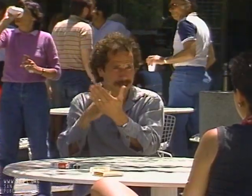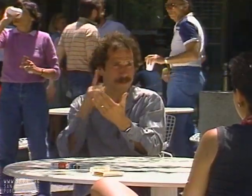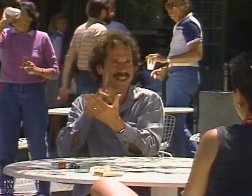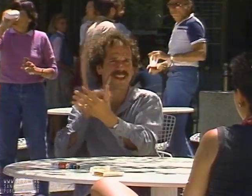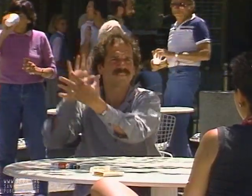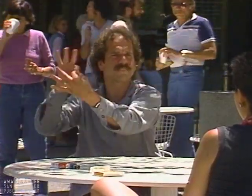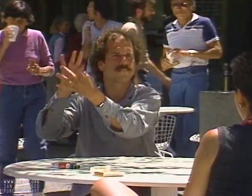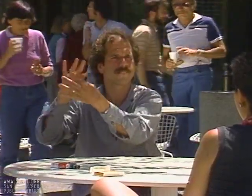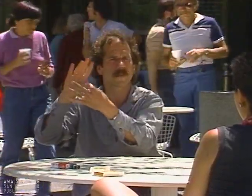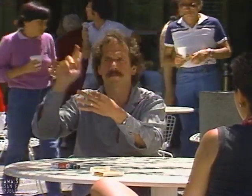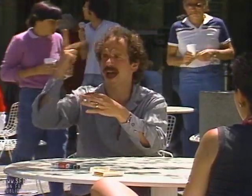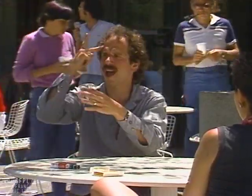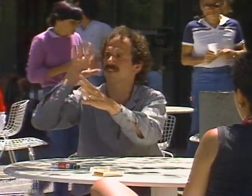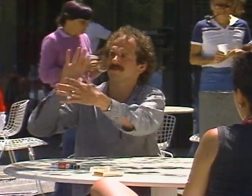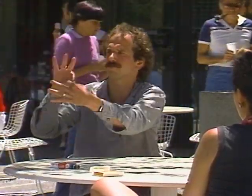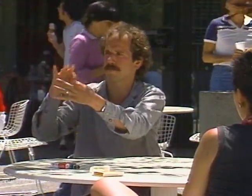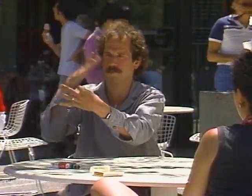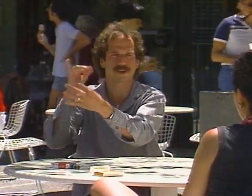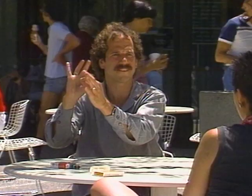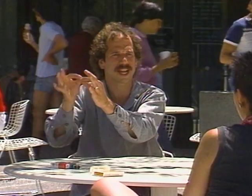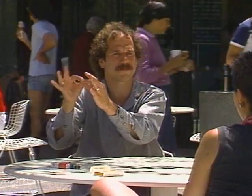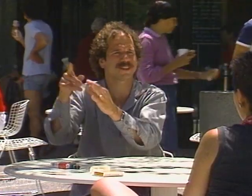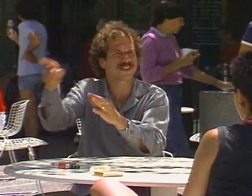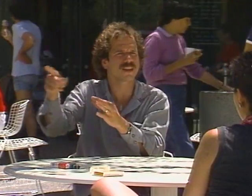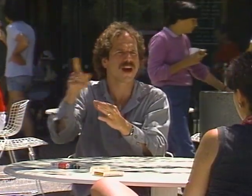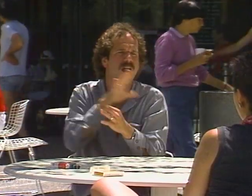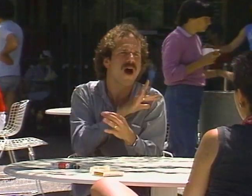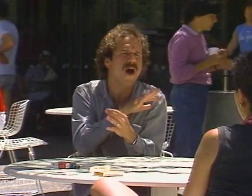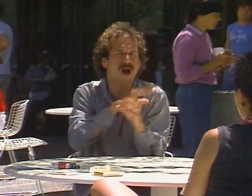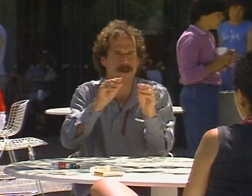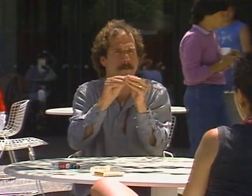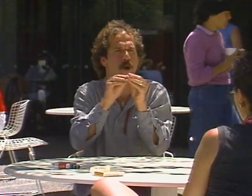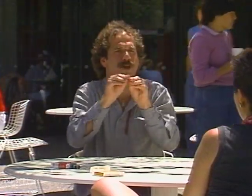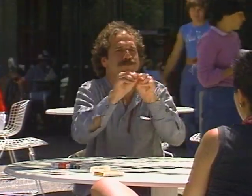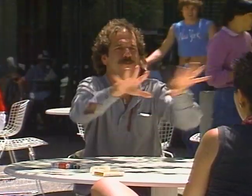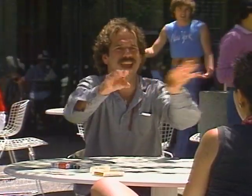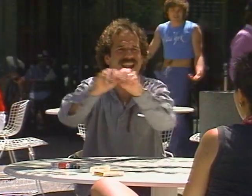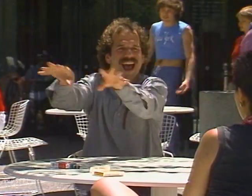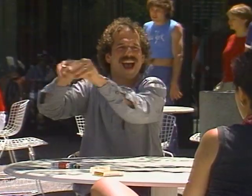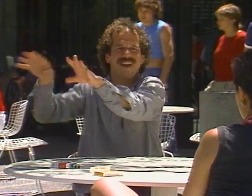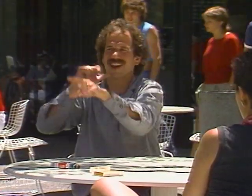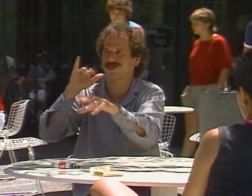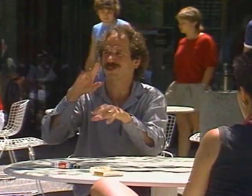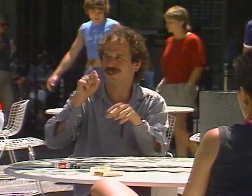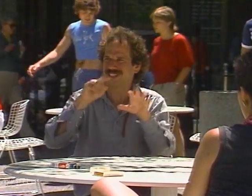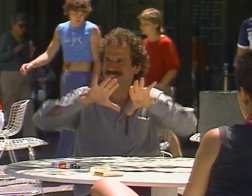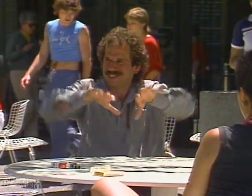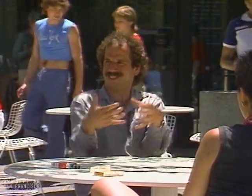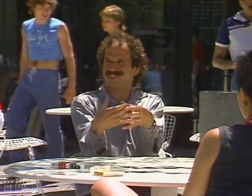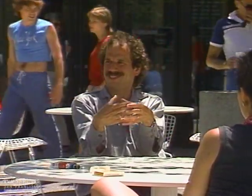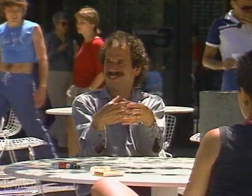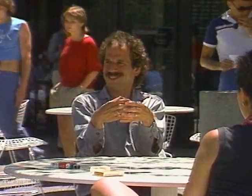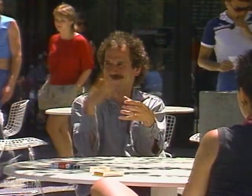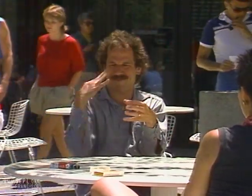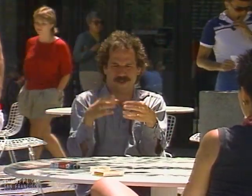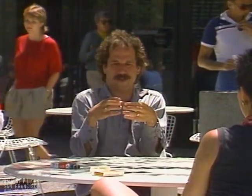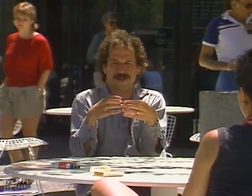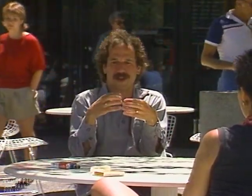More deaf people are participating in political organizations now. We're moving on. In the past, we stayed within our community. With our